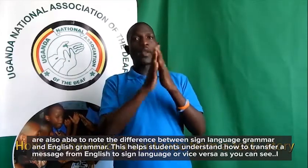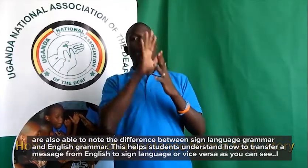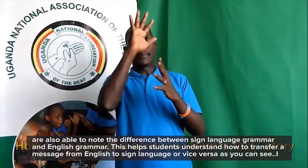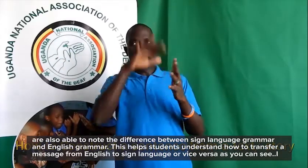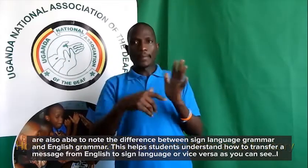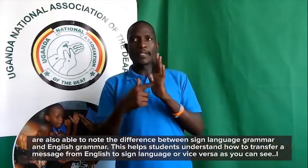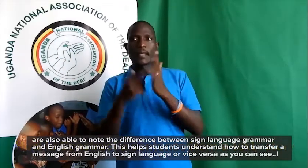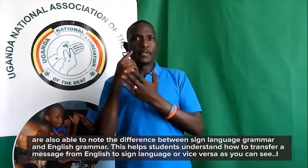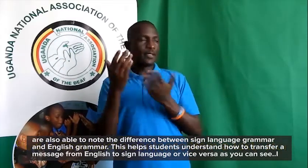you can see.